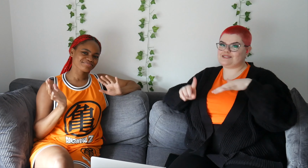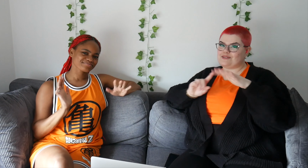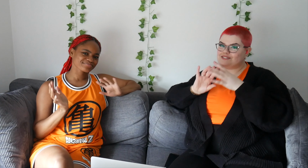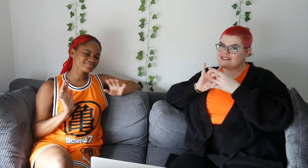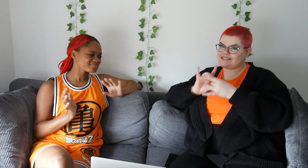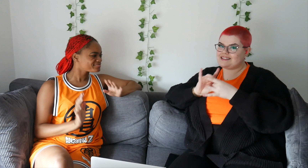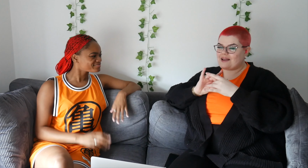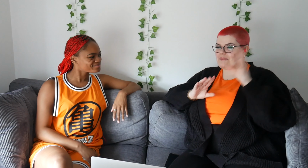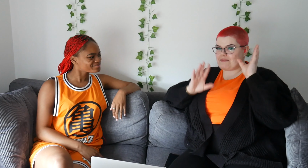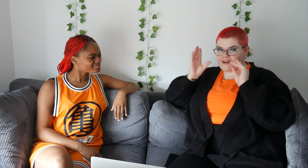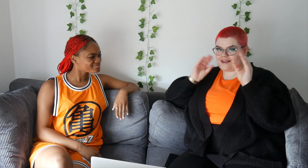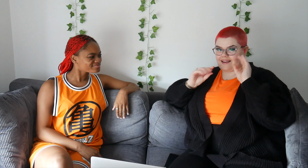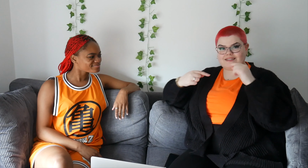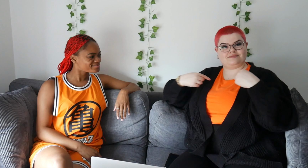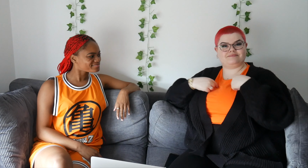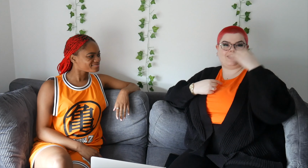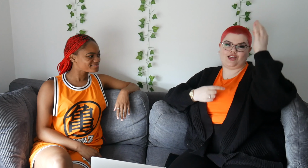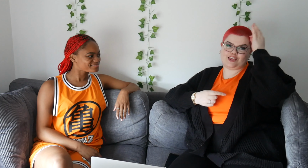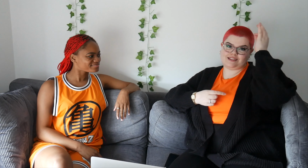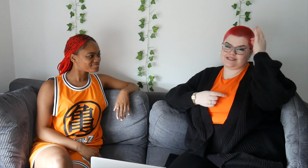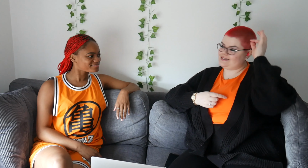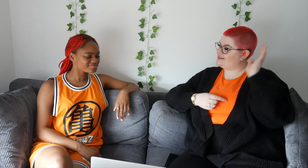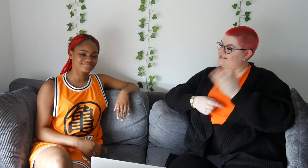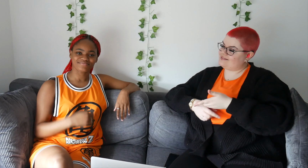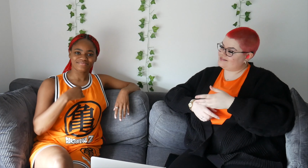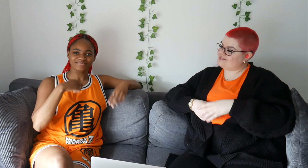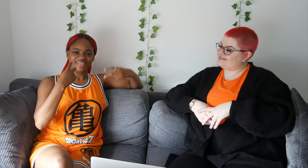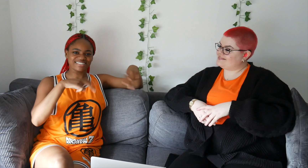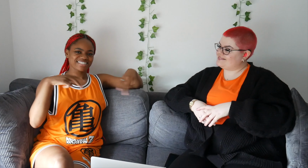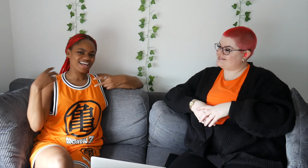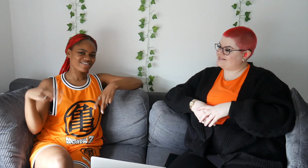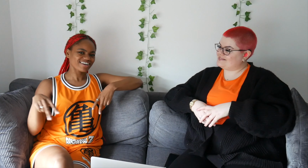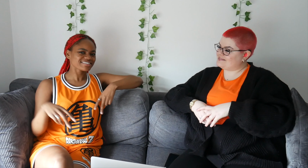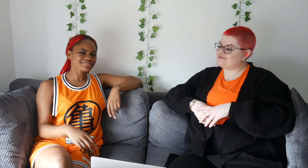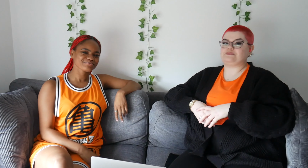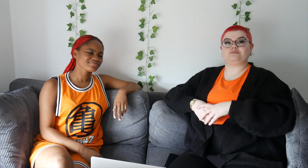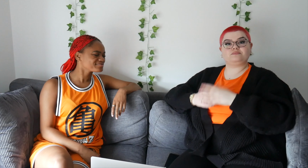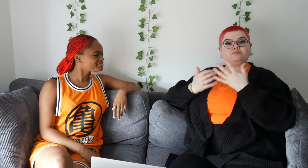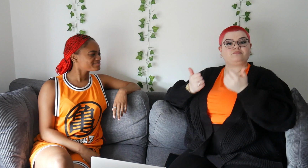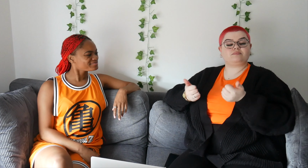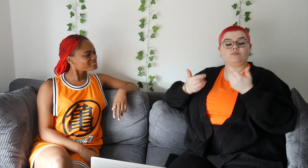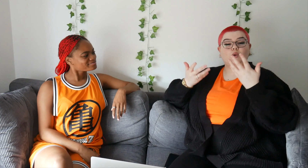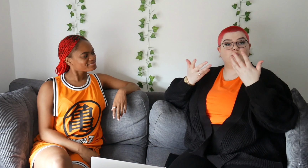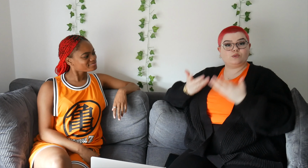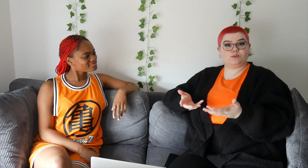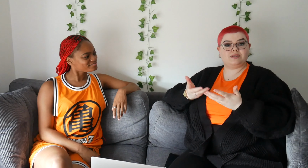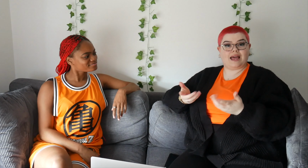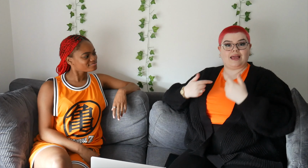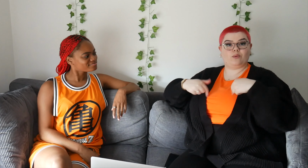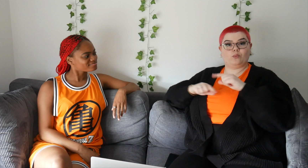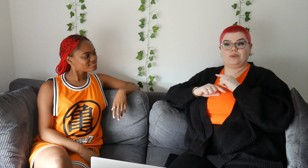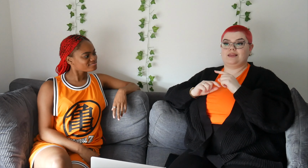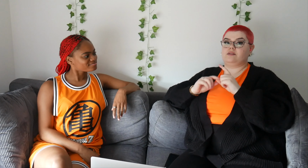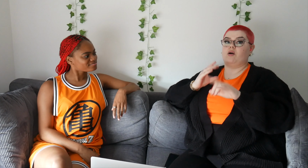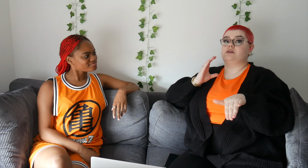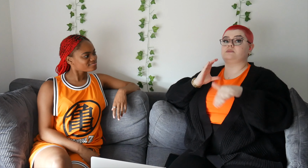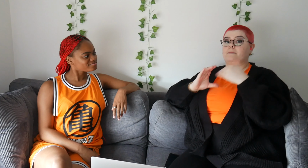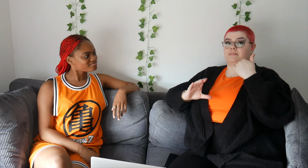Welcome back to the Socially Sound podcast. I'm Kirsty. I'm Sarah. So, in today's episode, we got